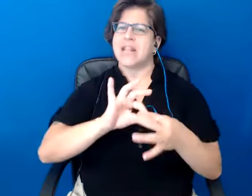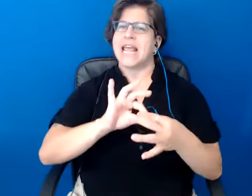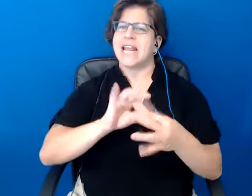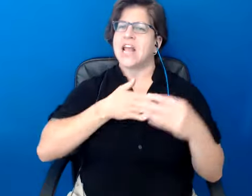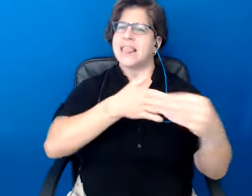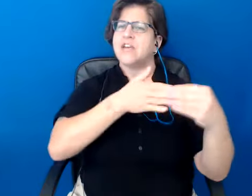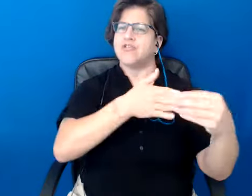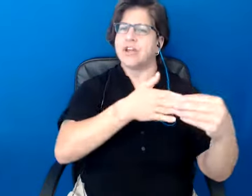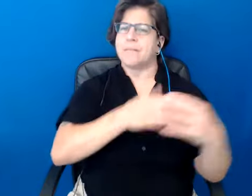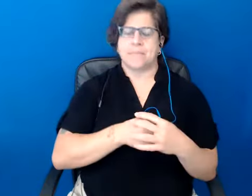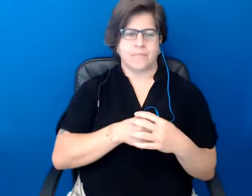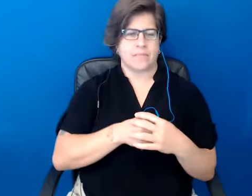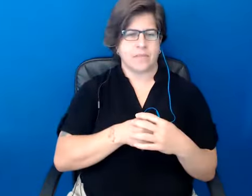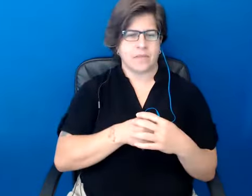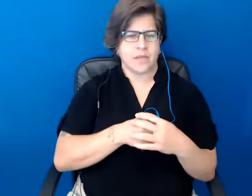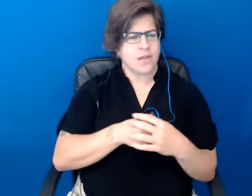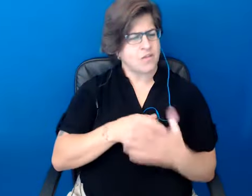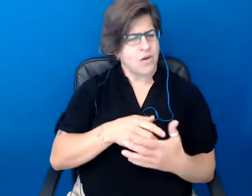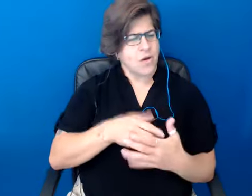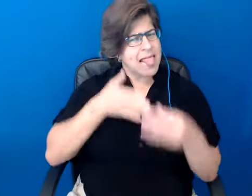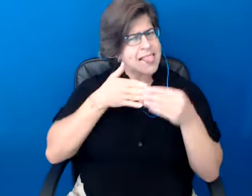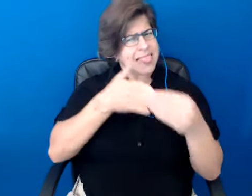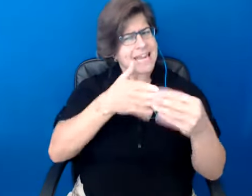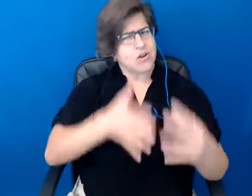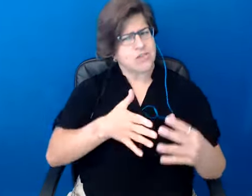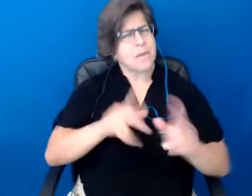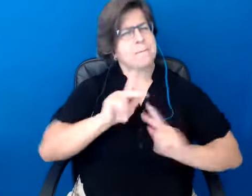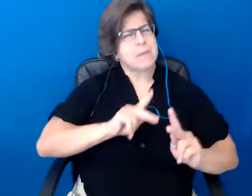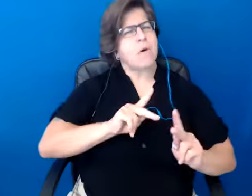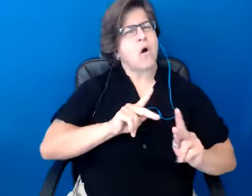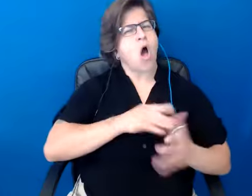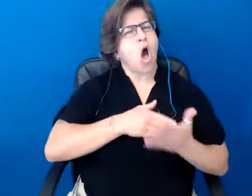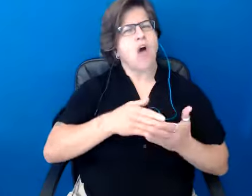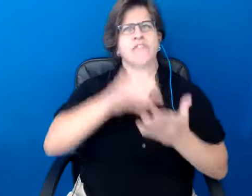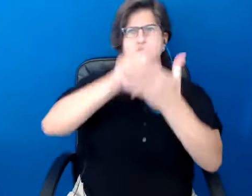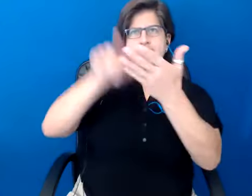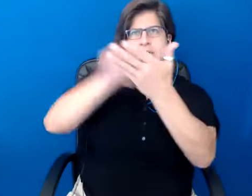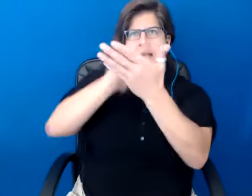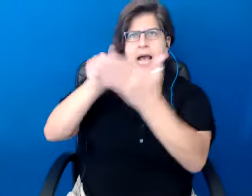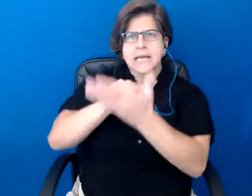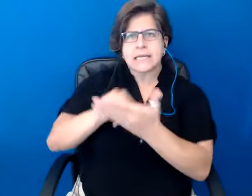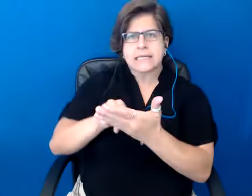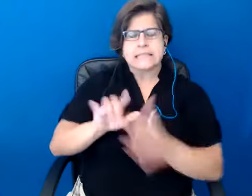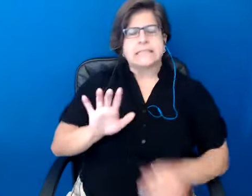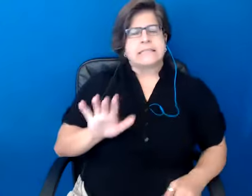suggested I read that essay on leadership, and that the learning came to me that leaders are